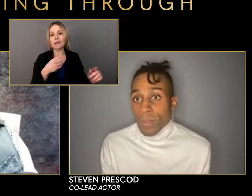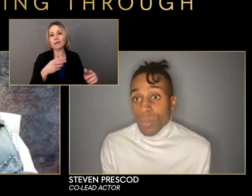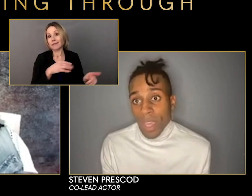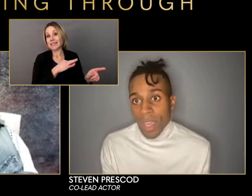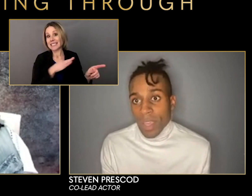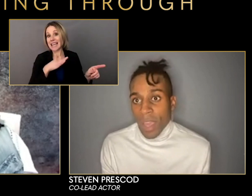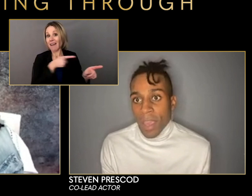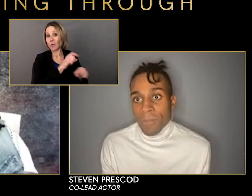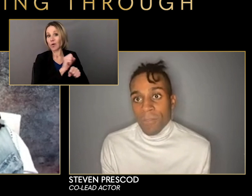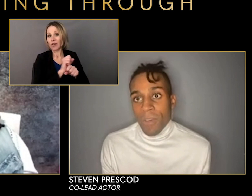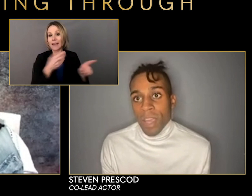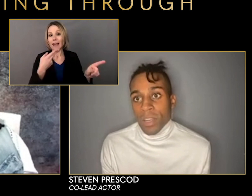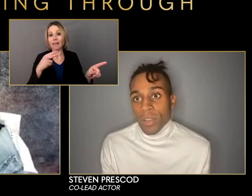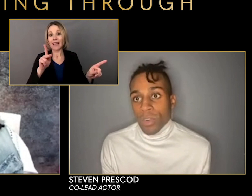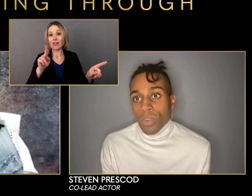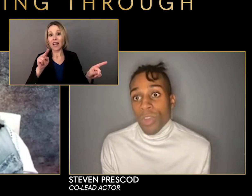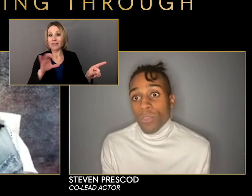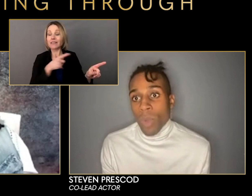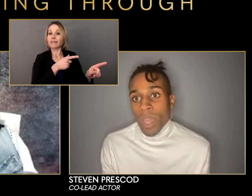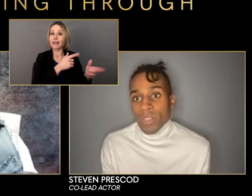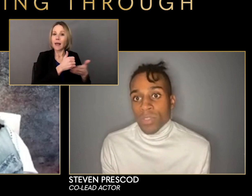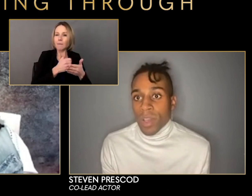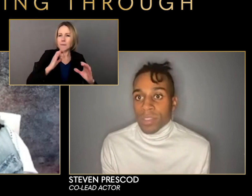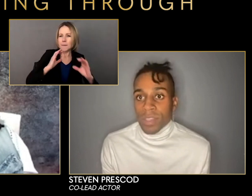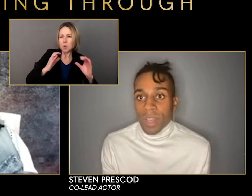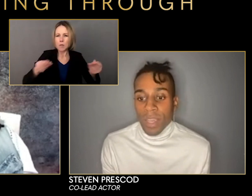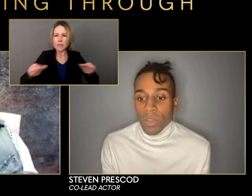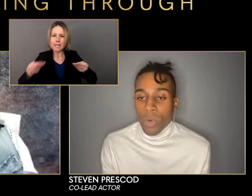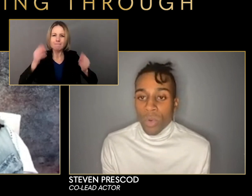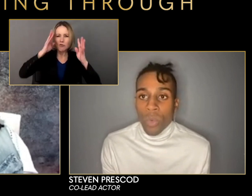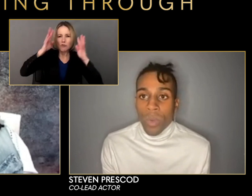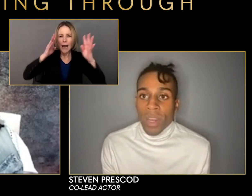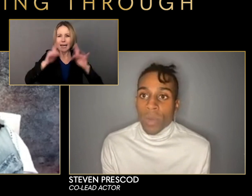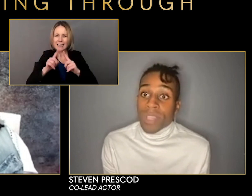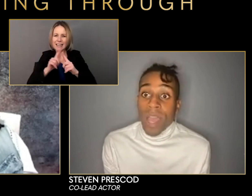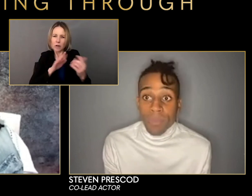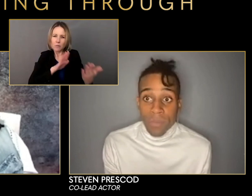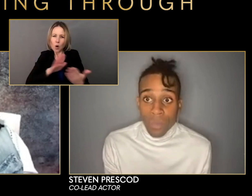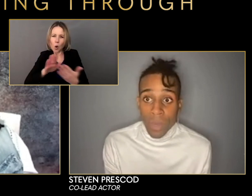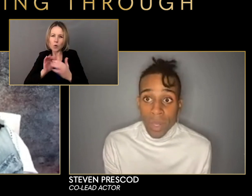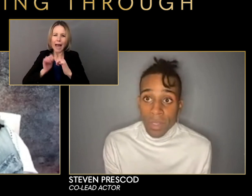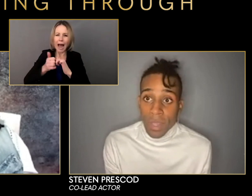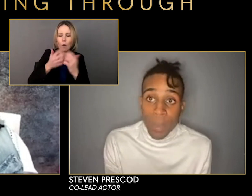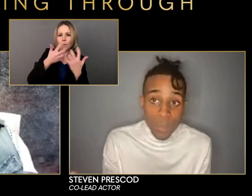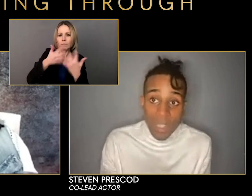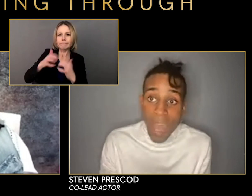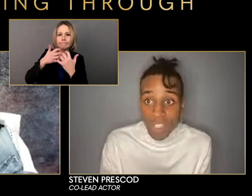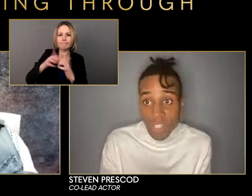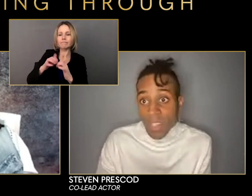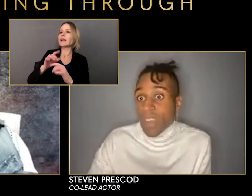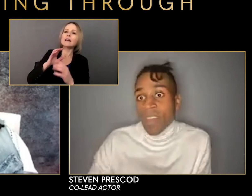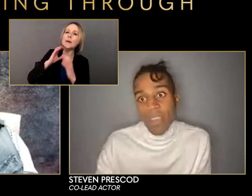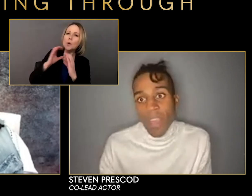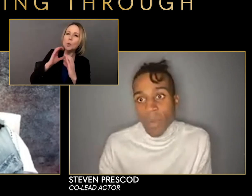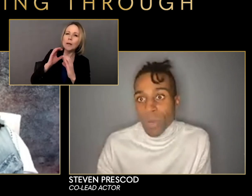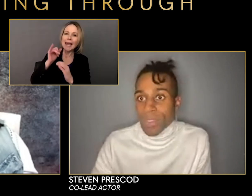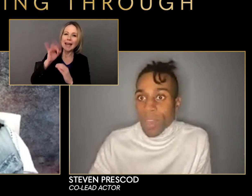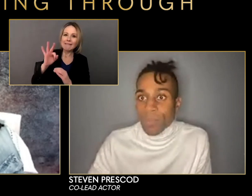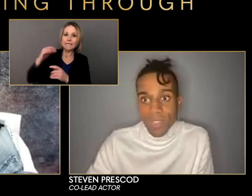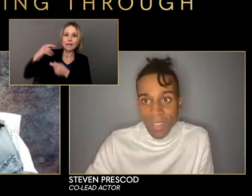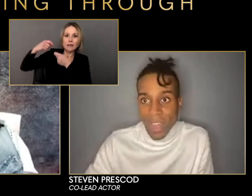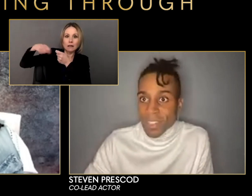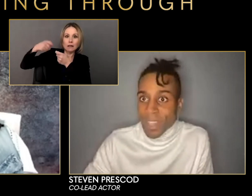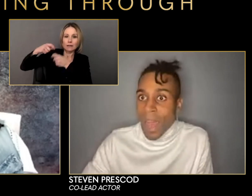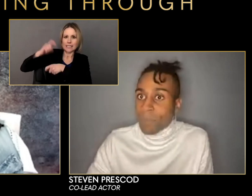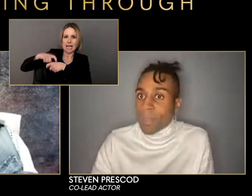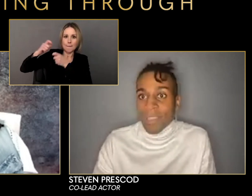to communicate and find creative ways for us to like know when it was time, when the camera was action, and when it was time